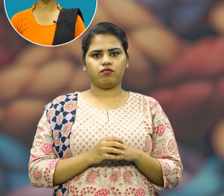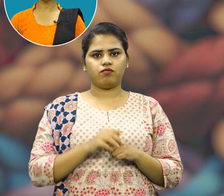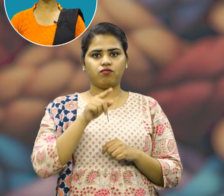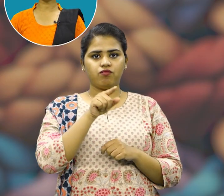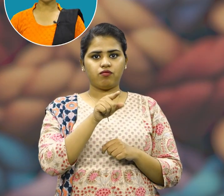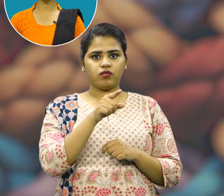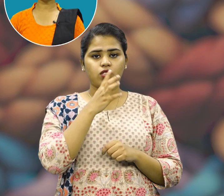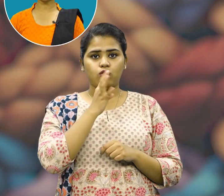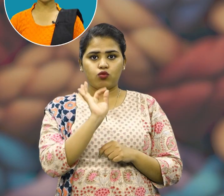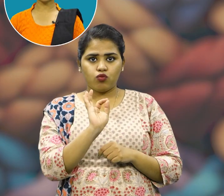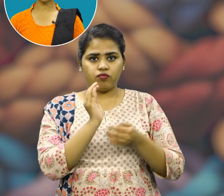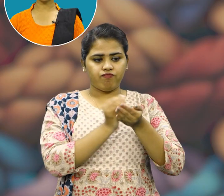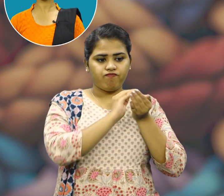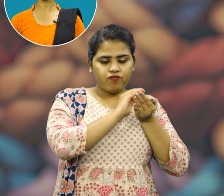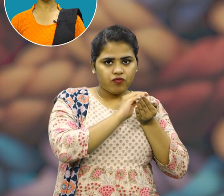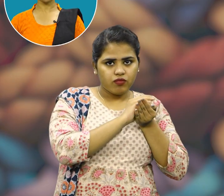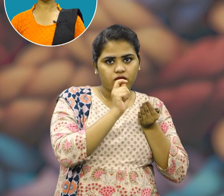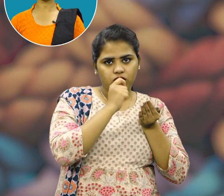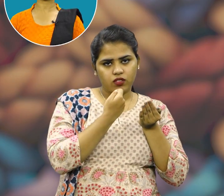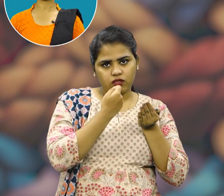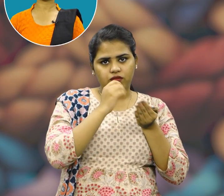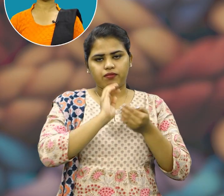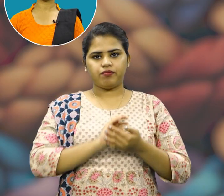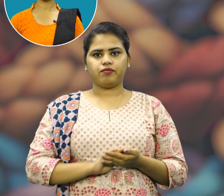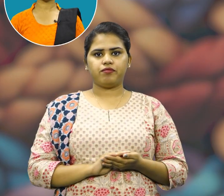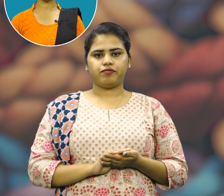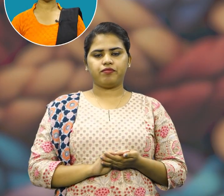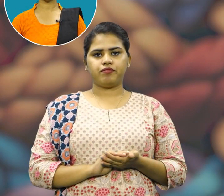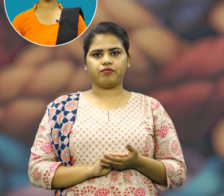a closely guarded secret for a long time.